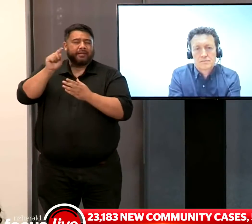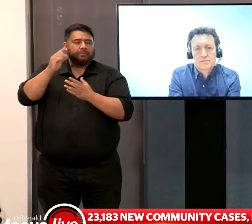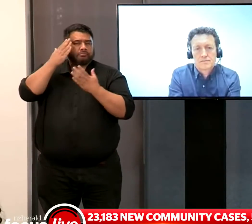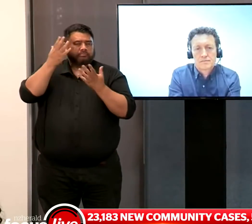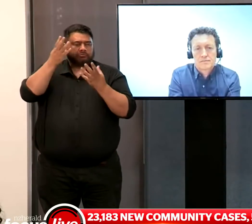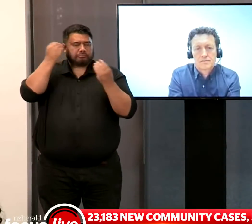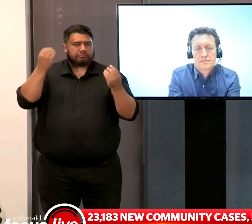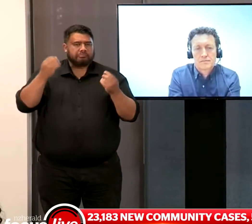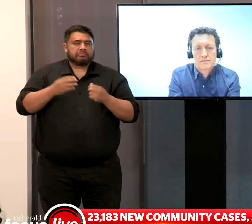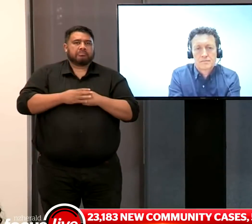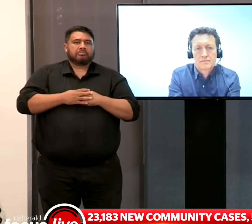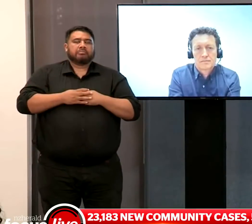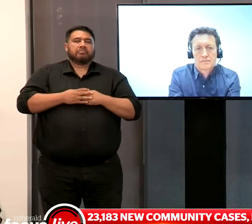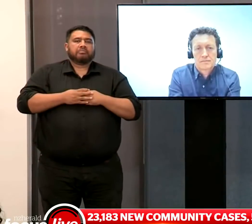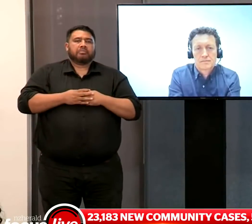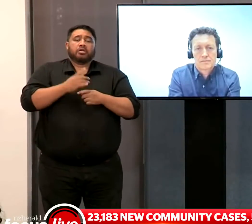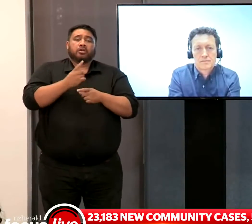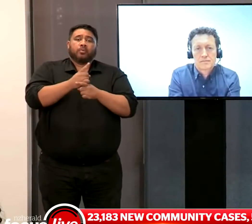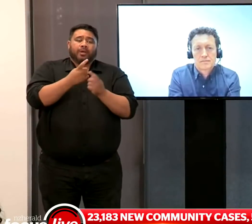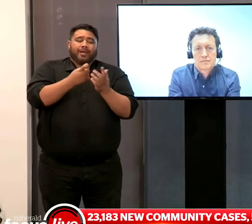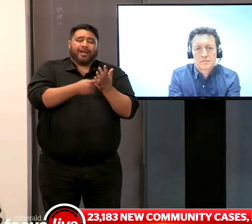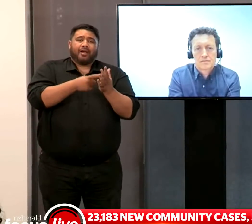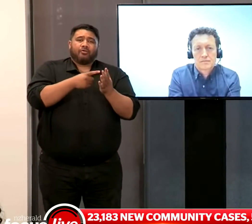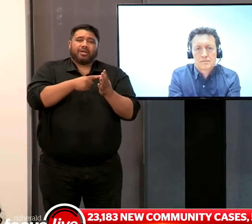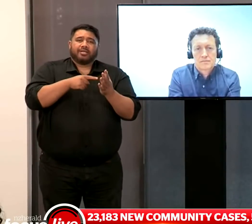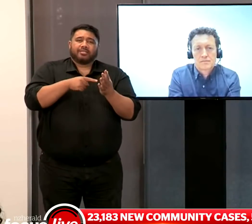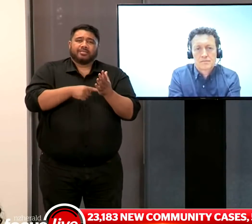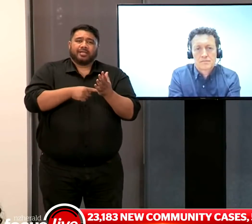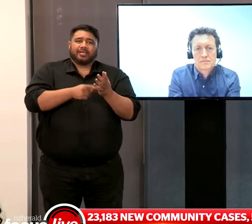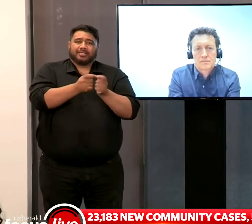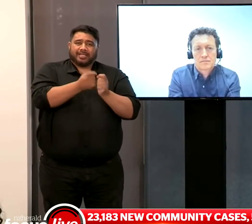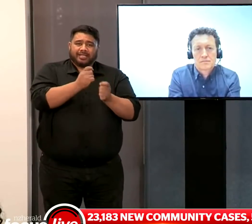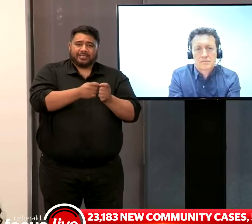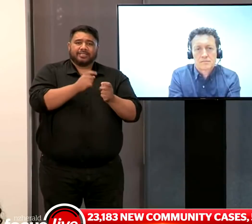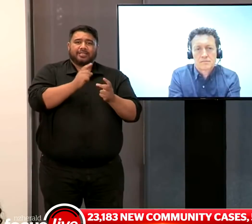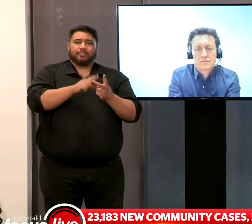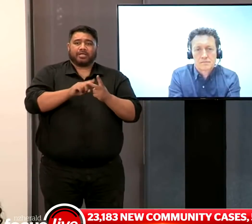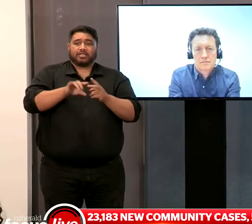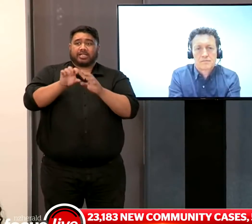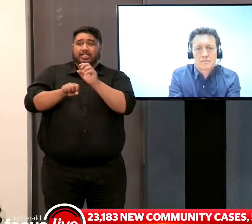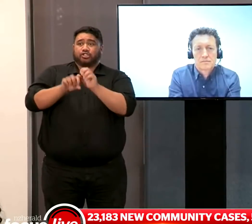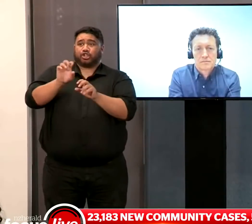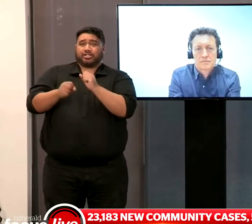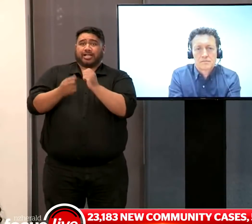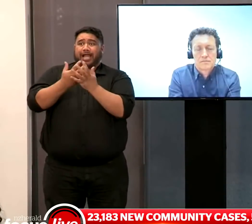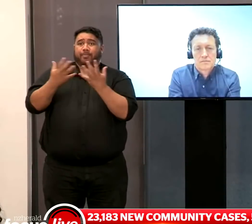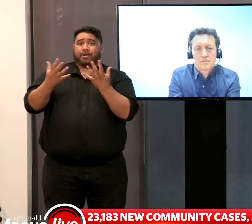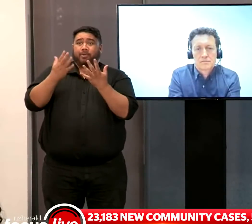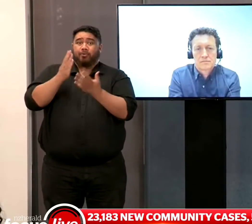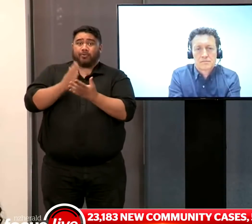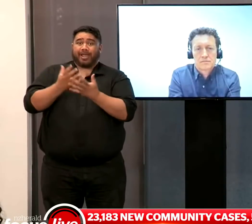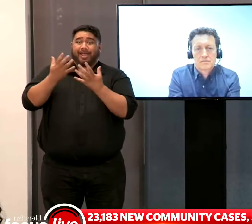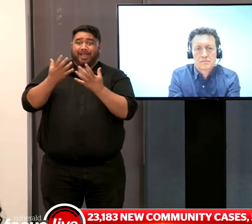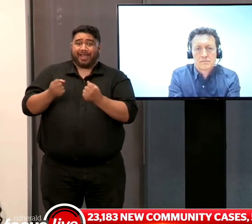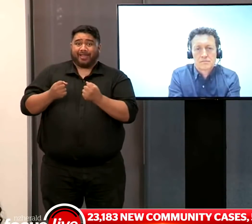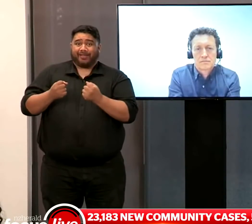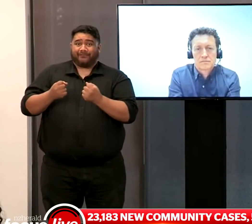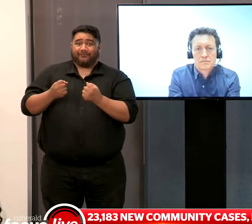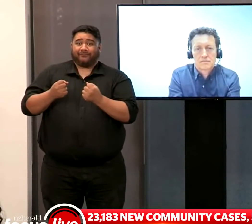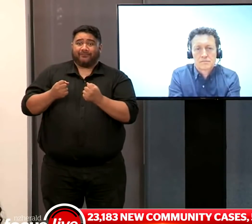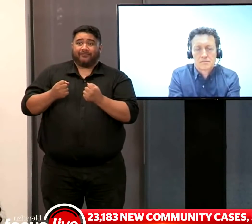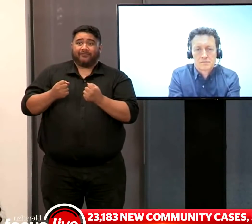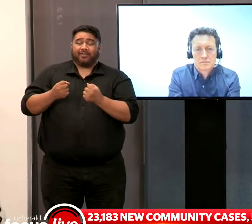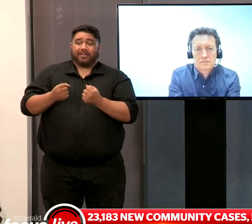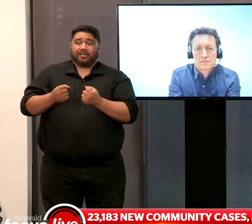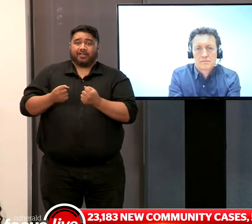that the use of rapid antigen tests and the capture of the number of cases we are getting has meant that